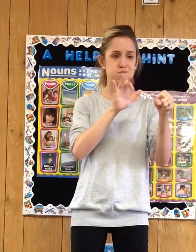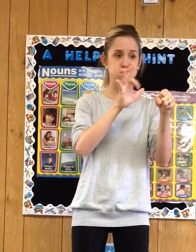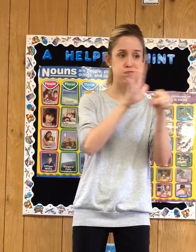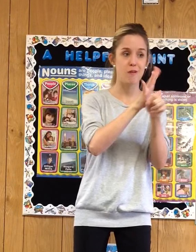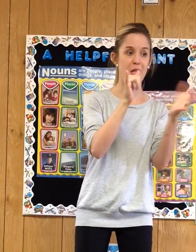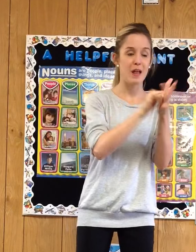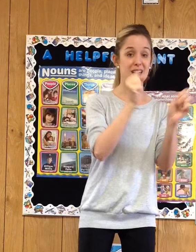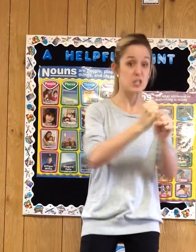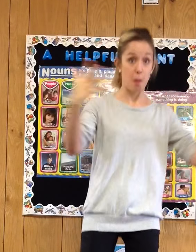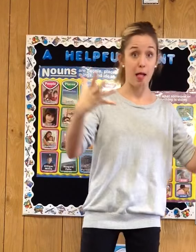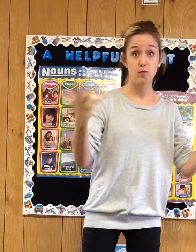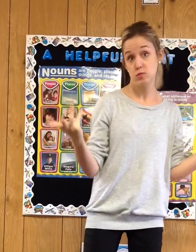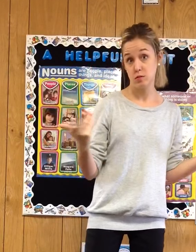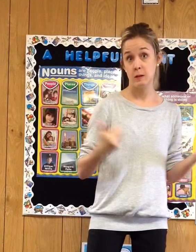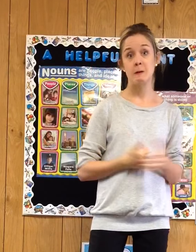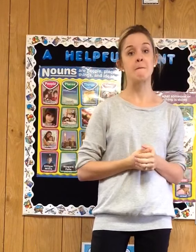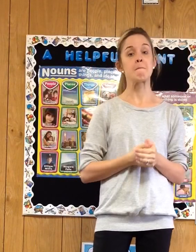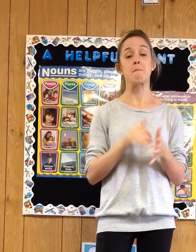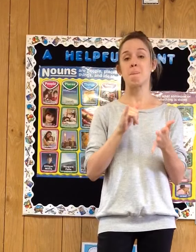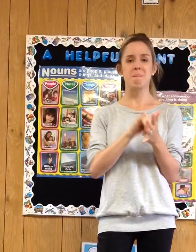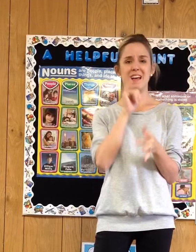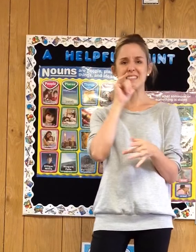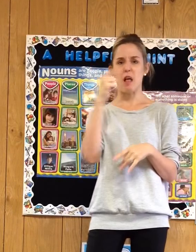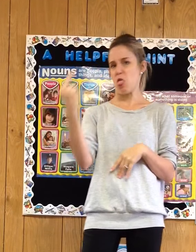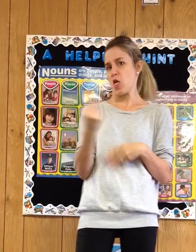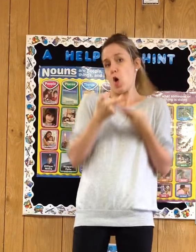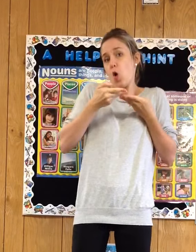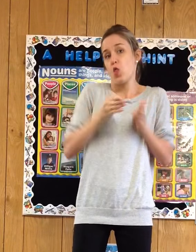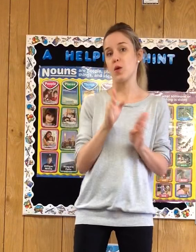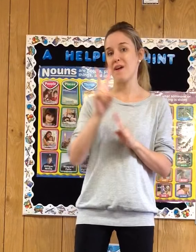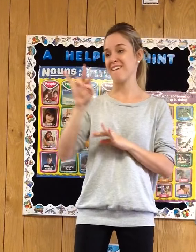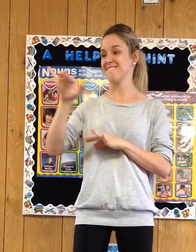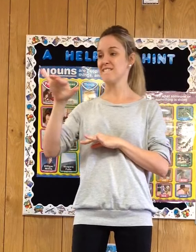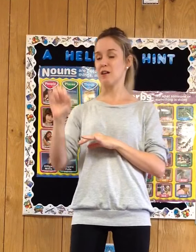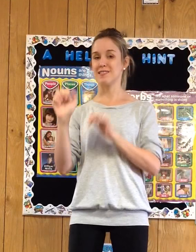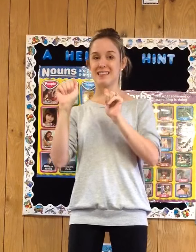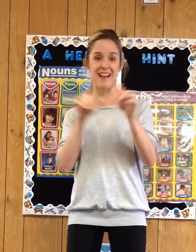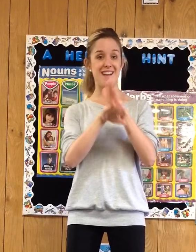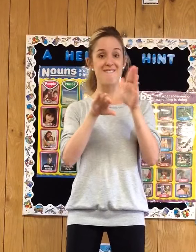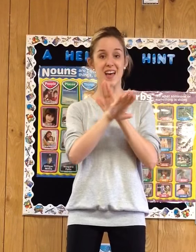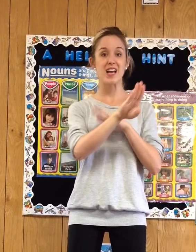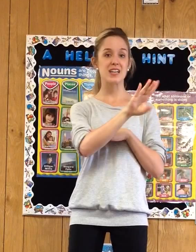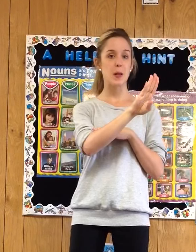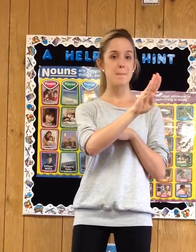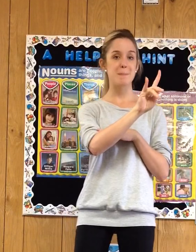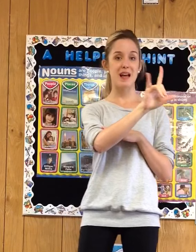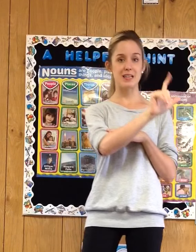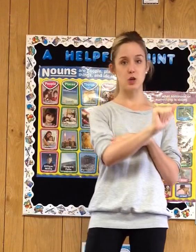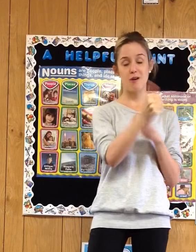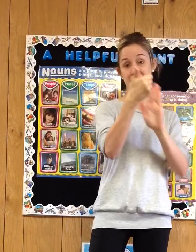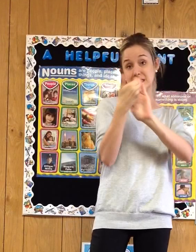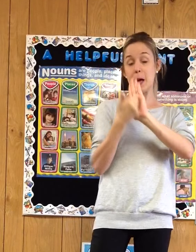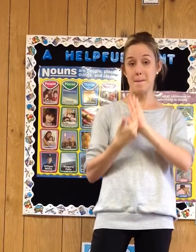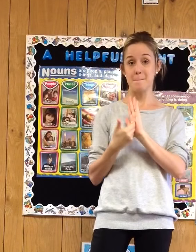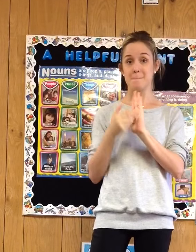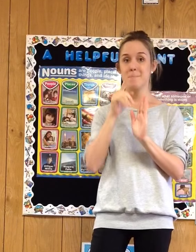bursts. But that's not the only way that viruses infect bacteria. Some are much